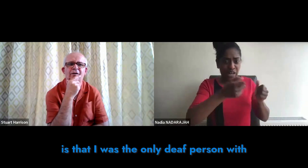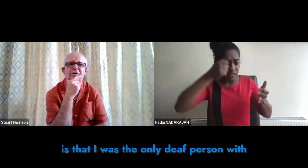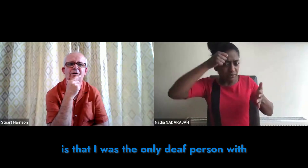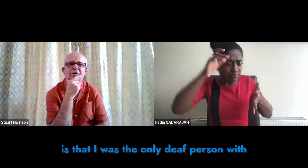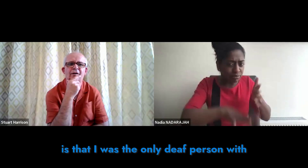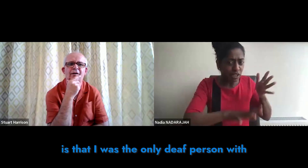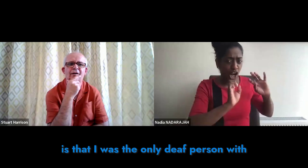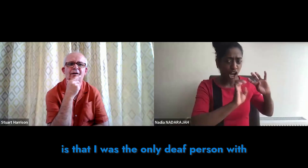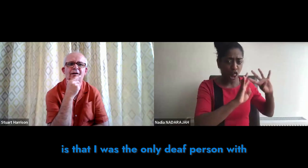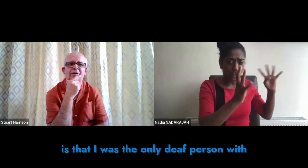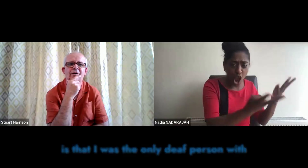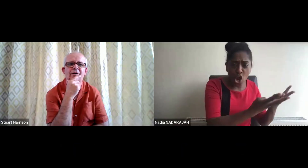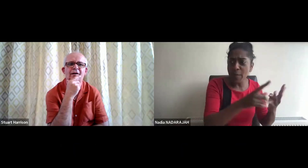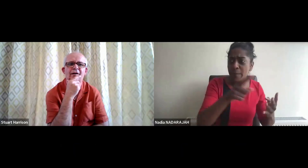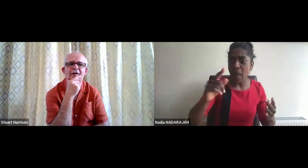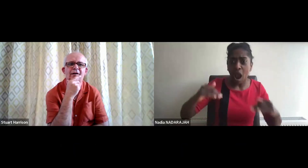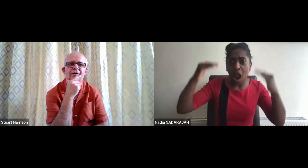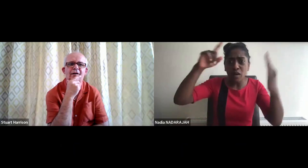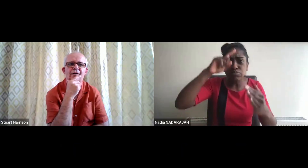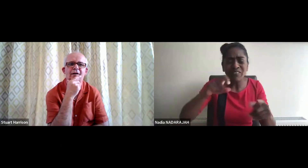is that I was the only deaf person.